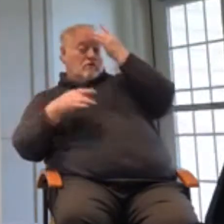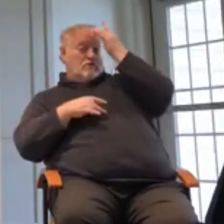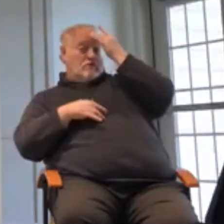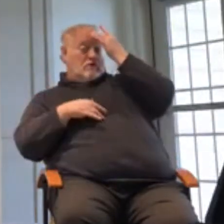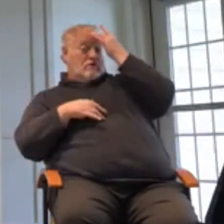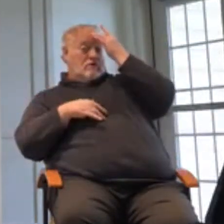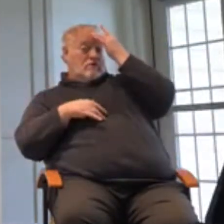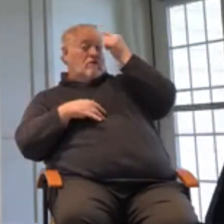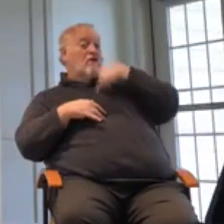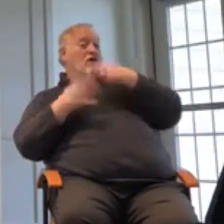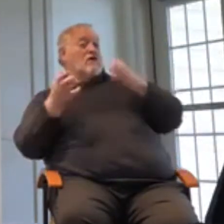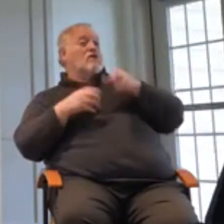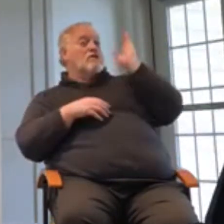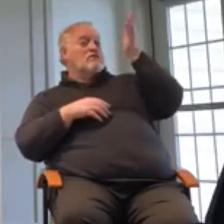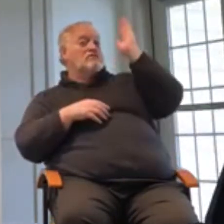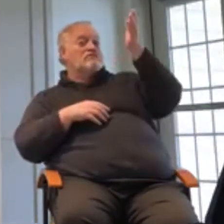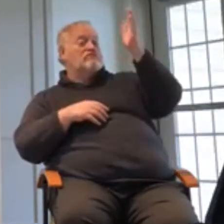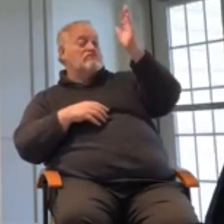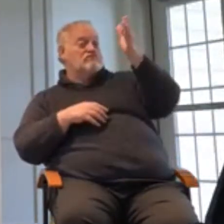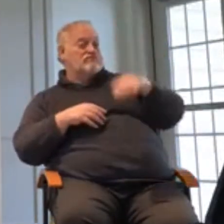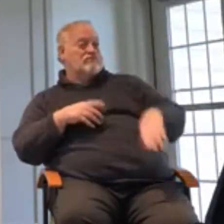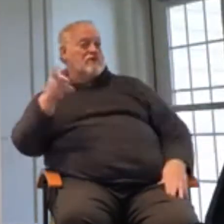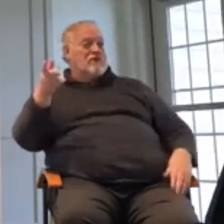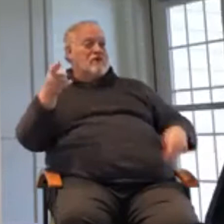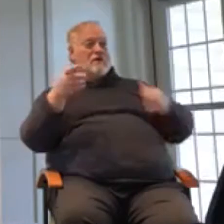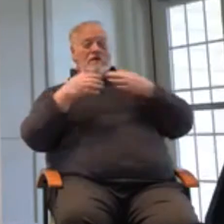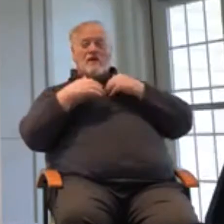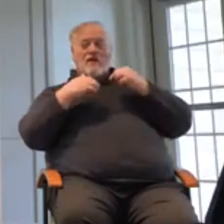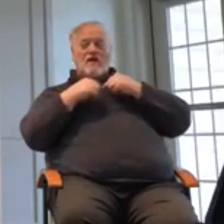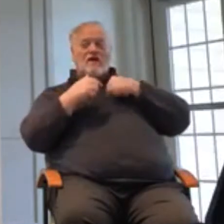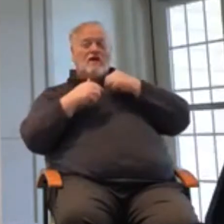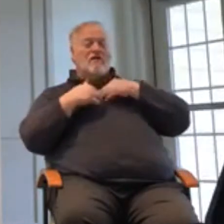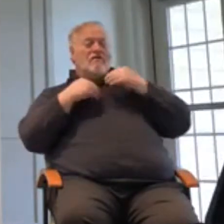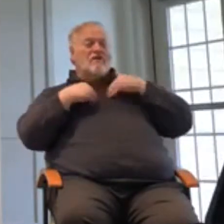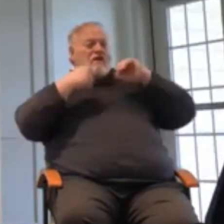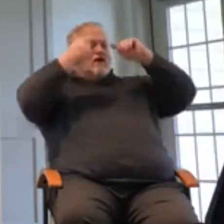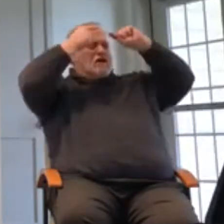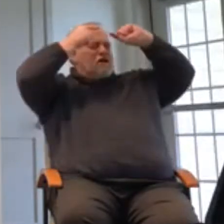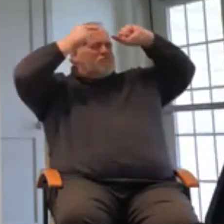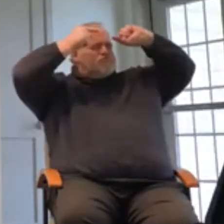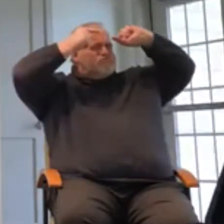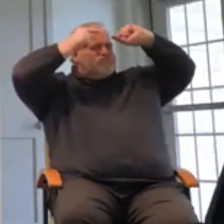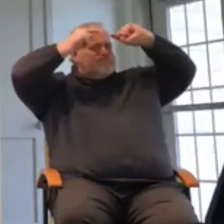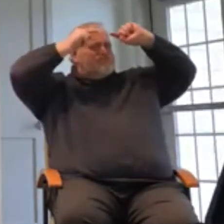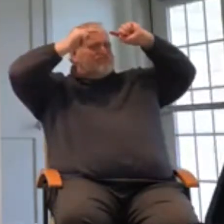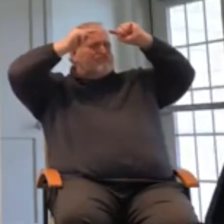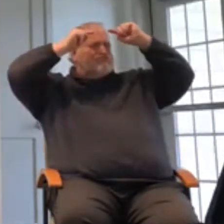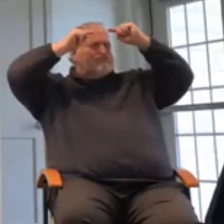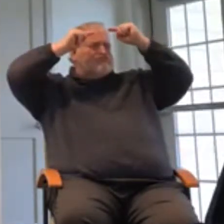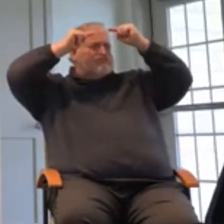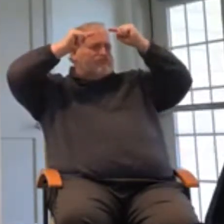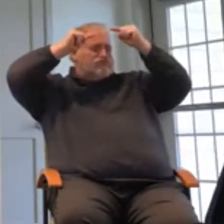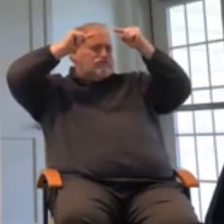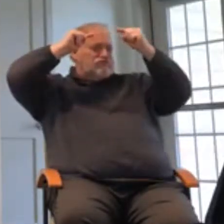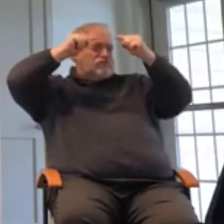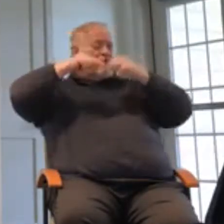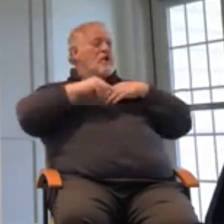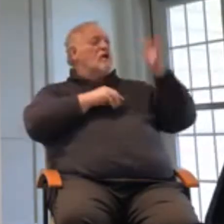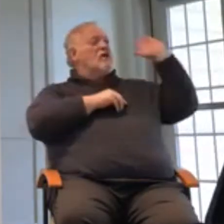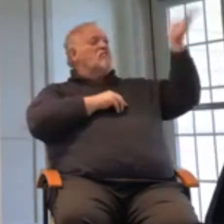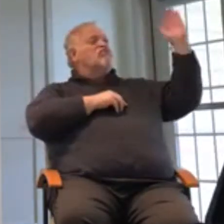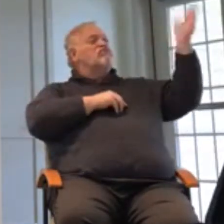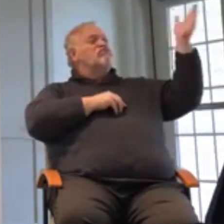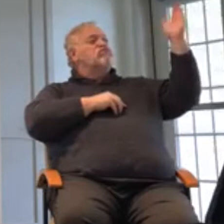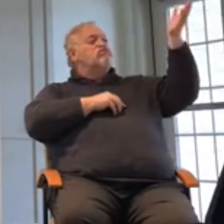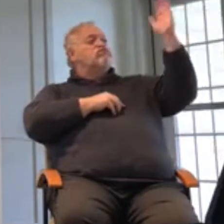preach. I've had migraines that would knock over a cow. When I preach, man, my headache goes away. I have preached